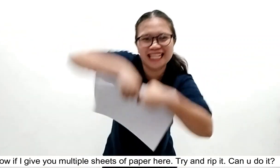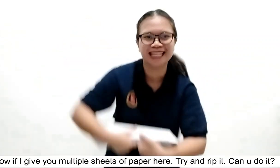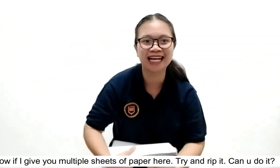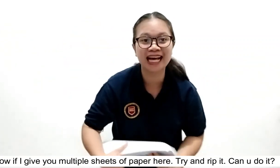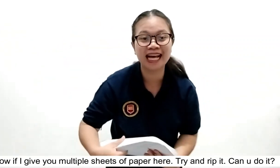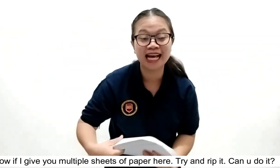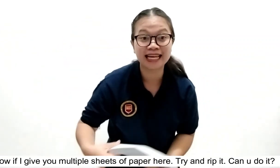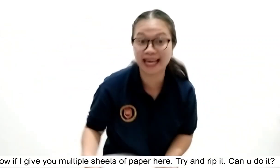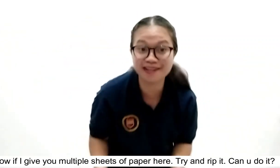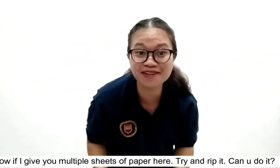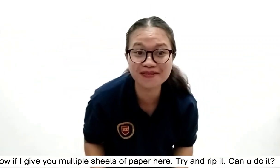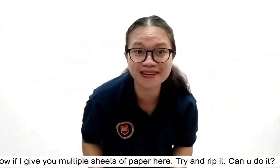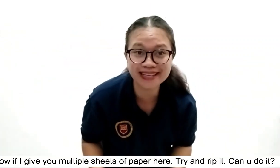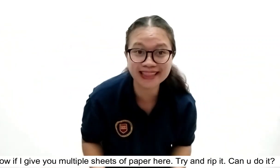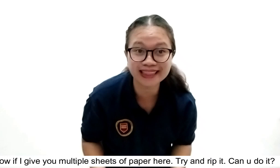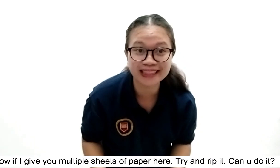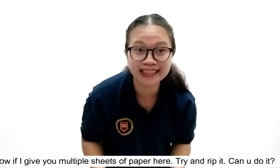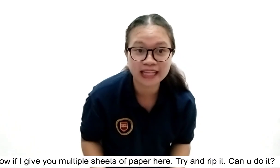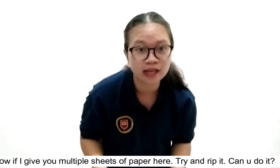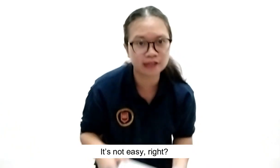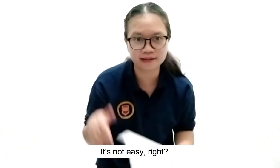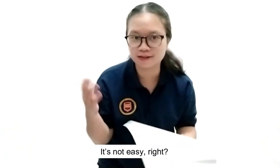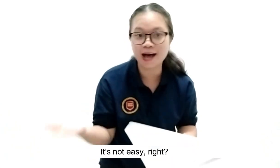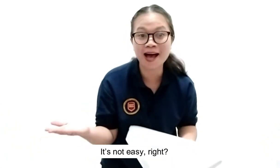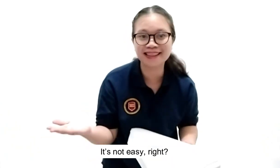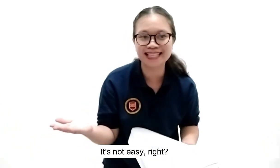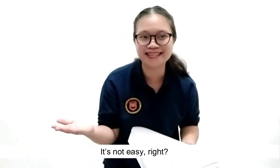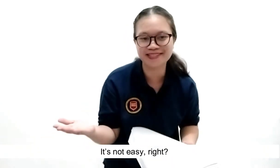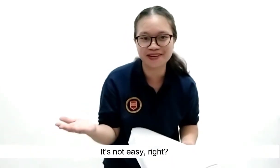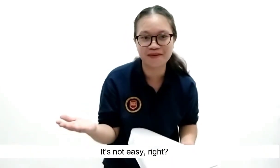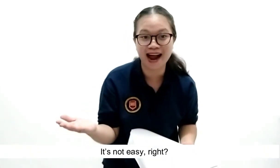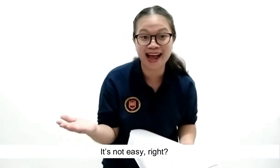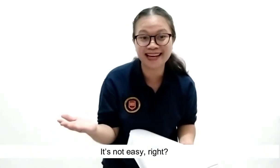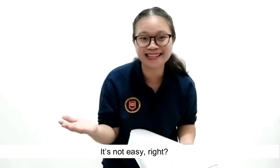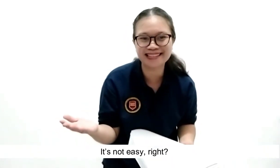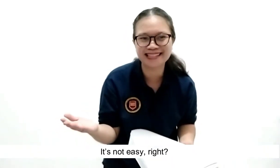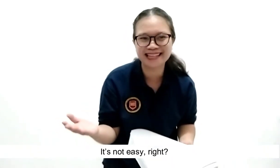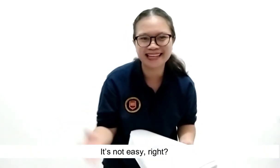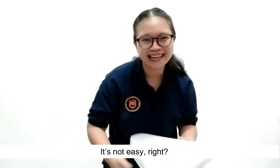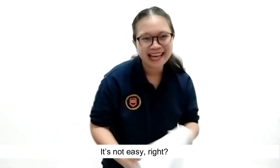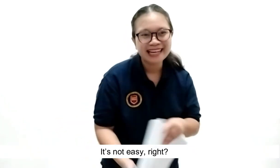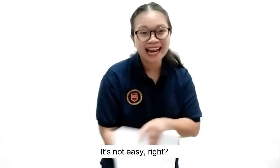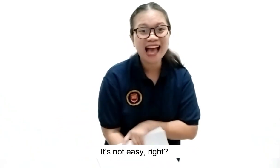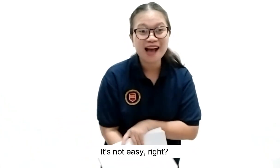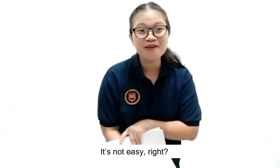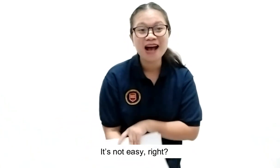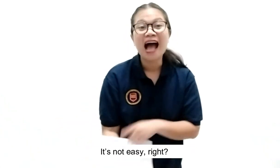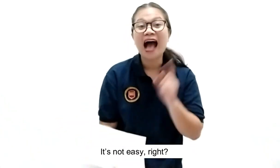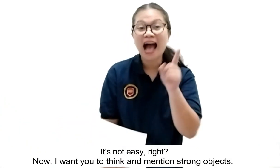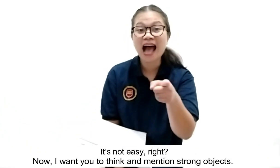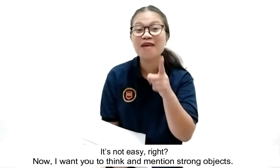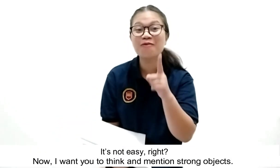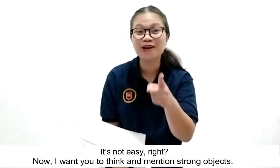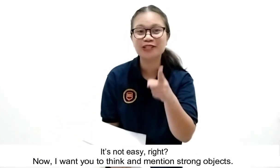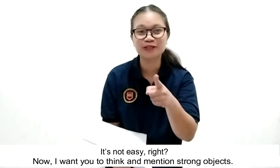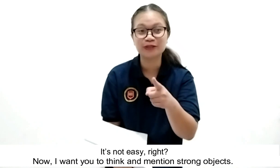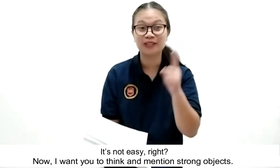can you do it? it's not easy right? now I want you to